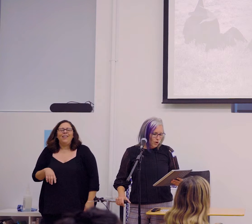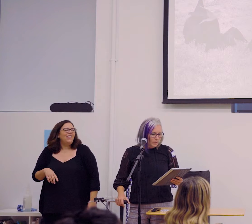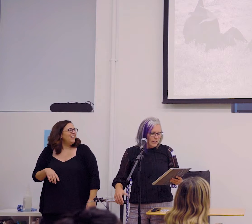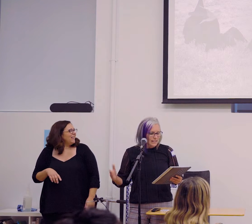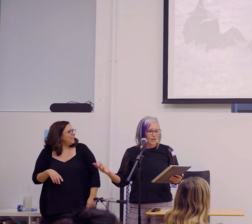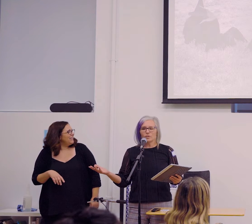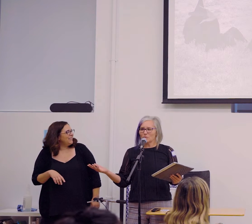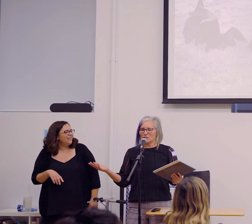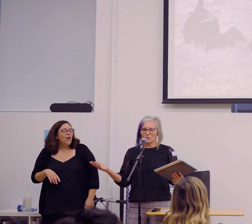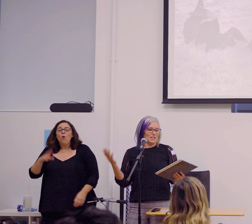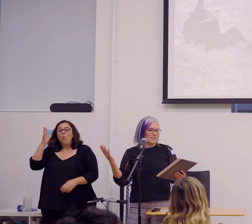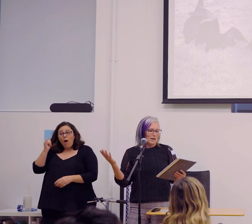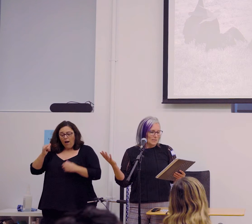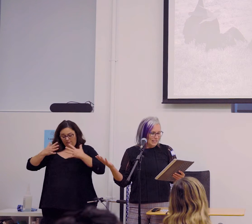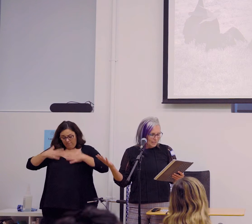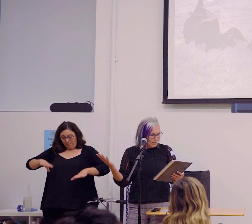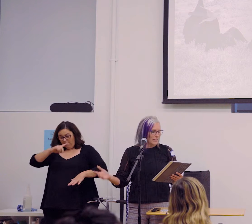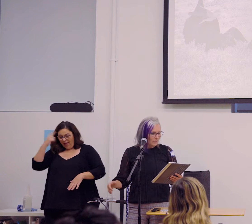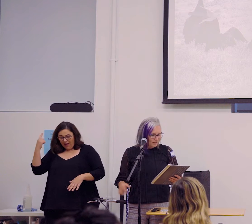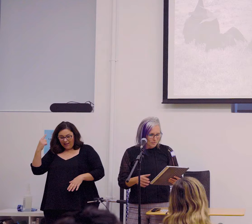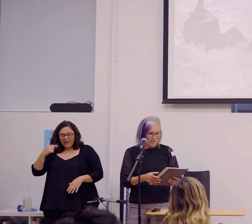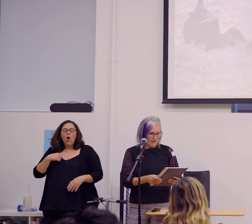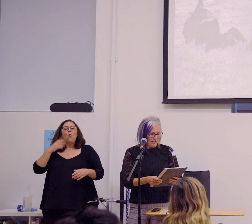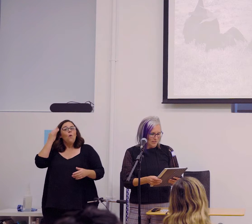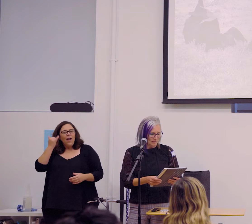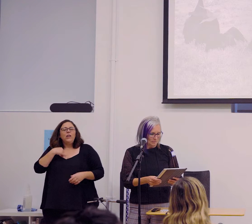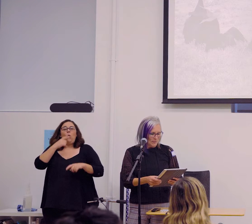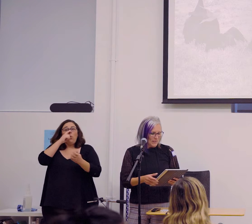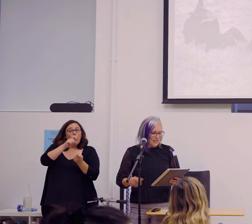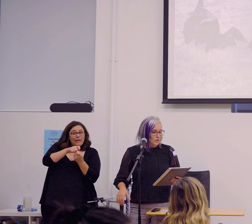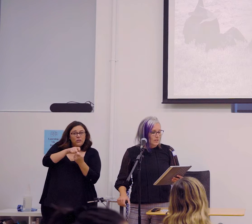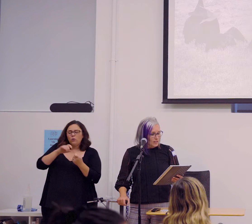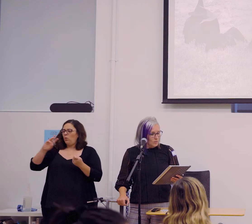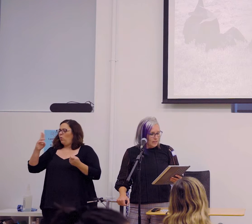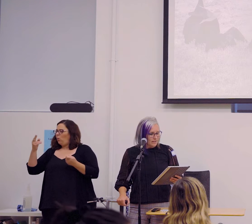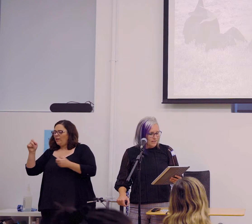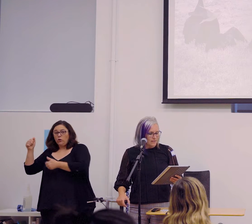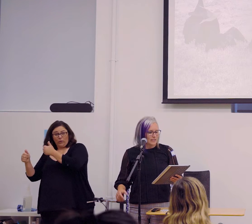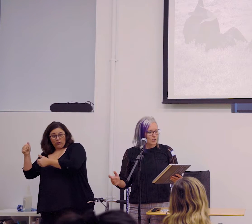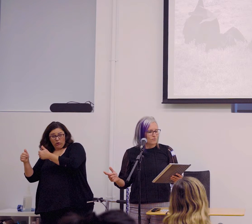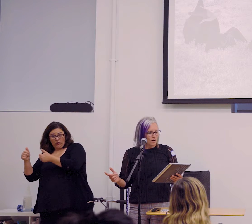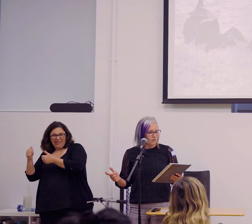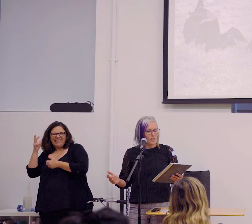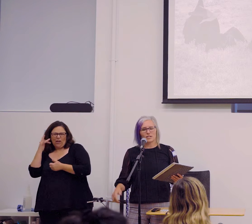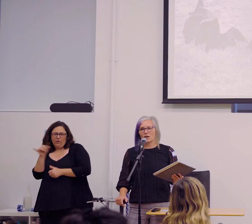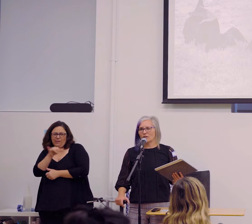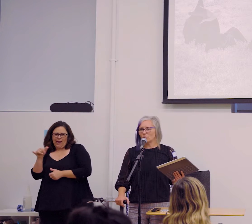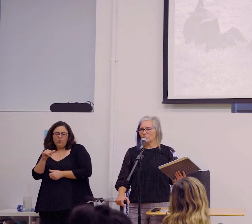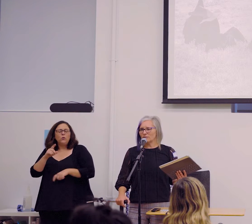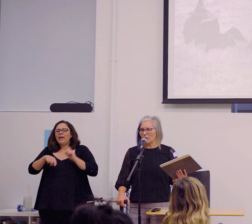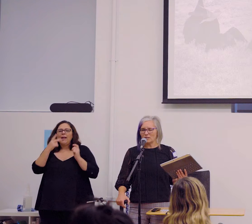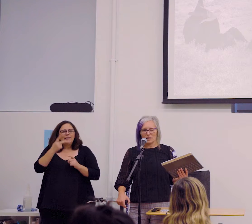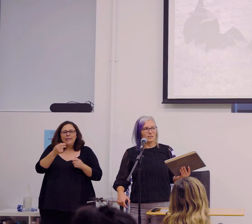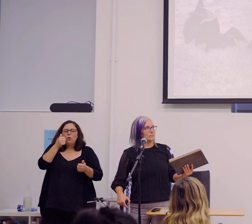So nobody can tell which is which. I was like, kill myself laughing when I found this. So the next one is, did you know I taught